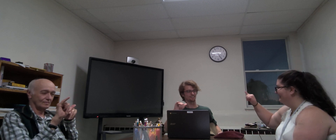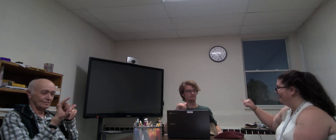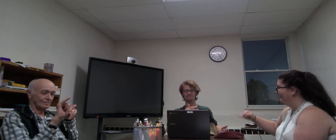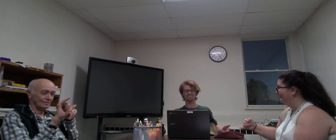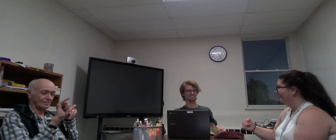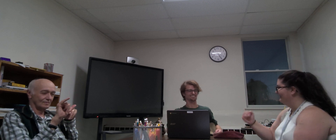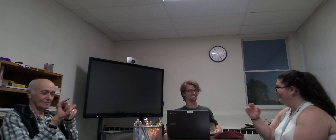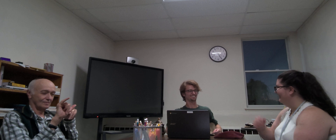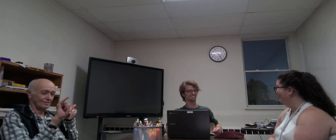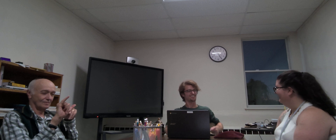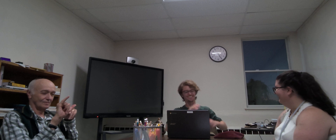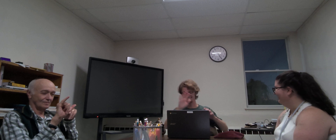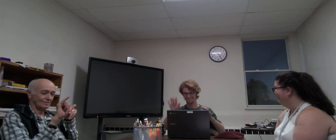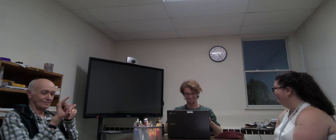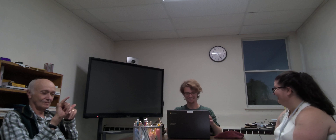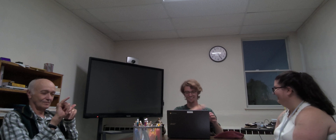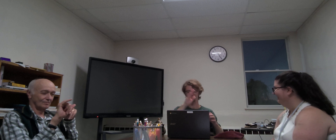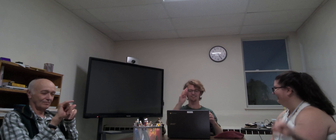That's good. That's the general shape.